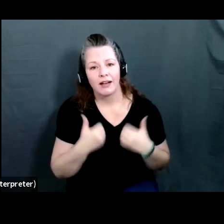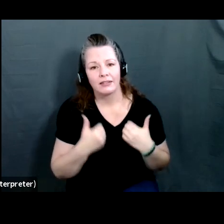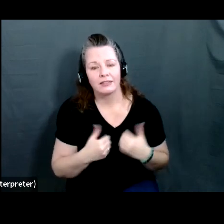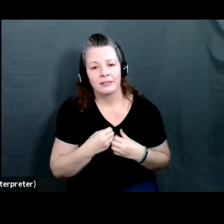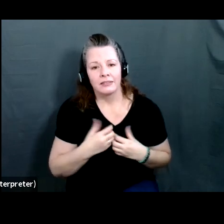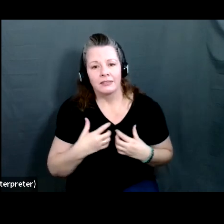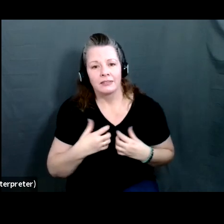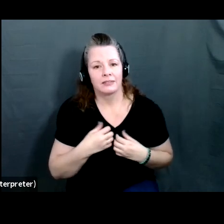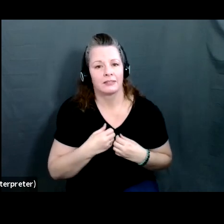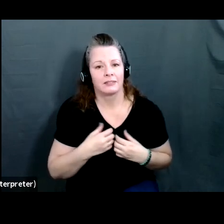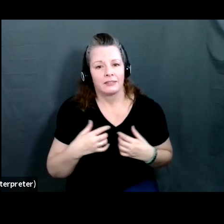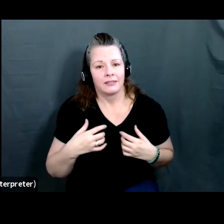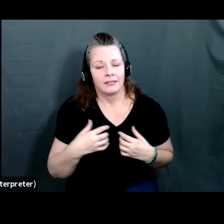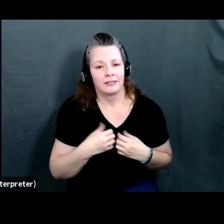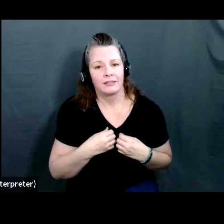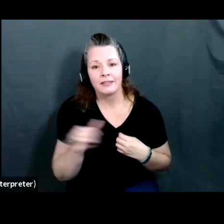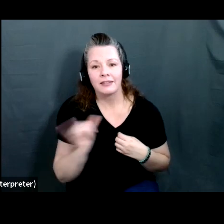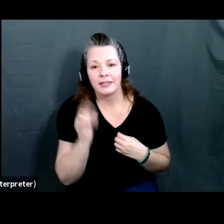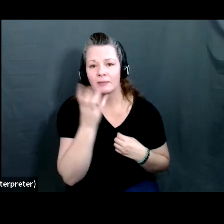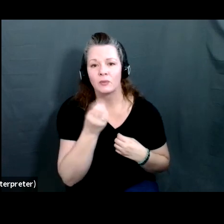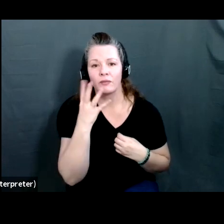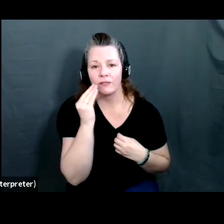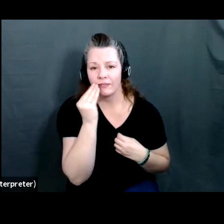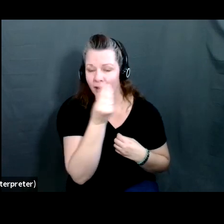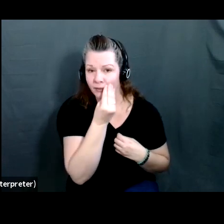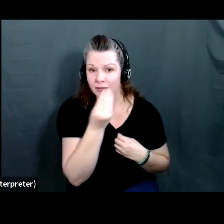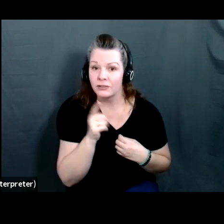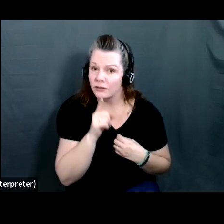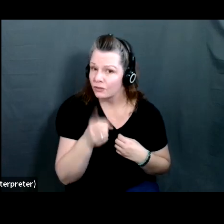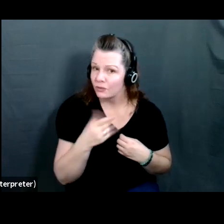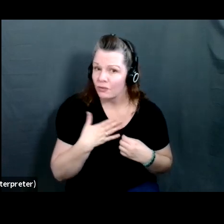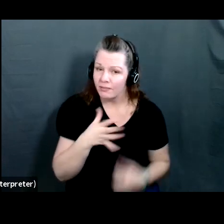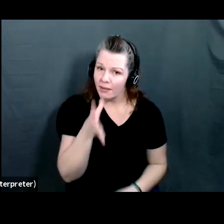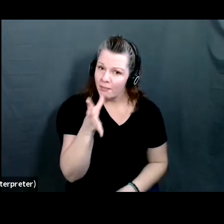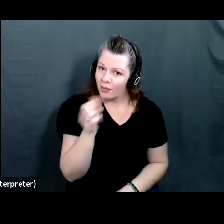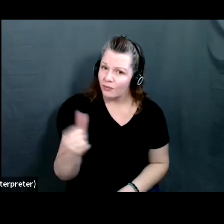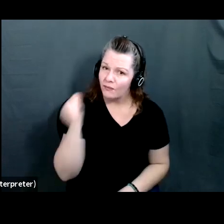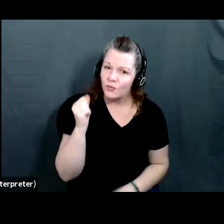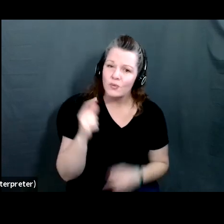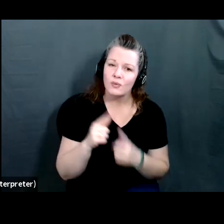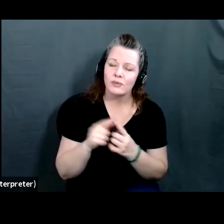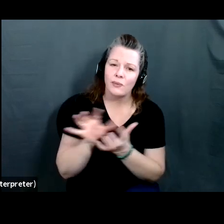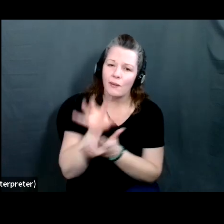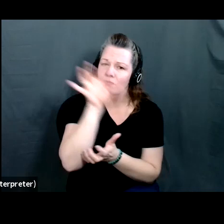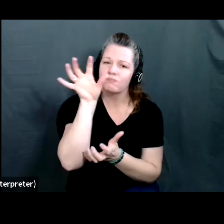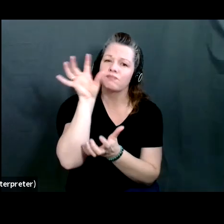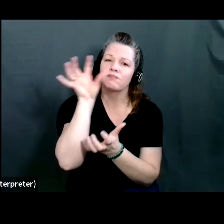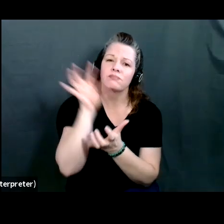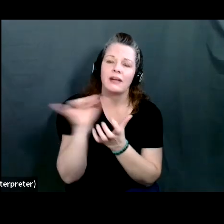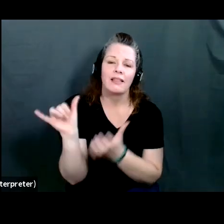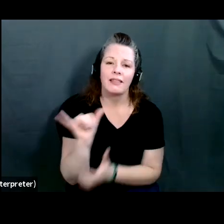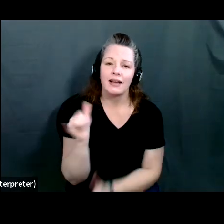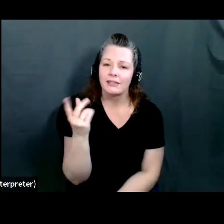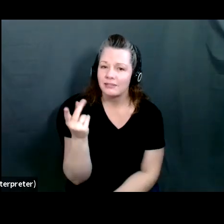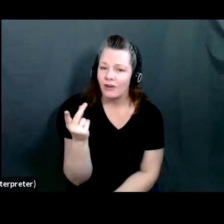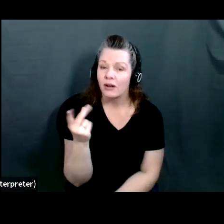like a dahlia. It's true. My mother refused to howl like the dog they called her. My